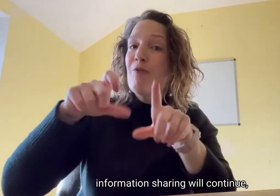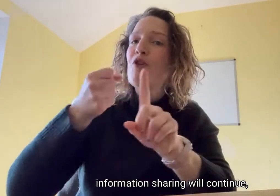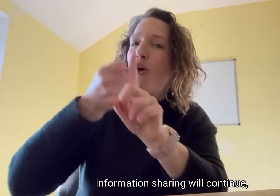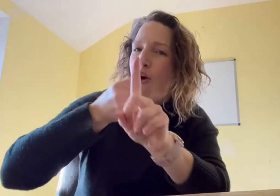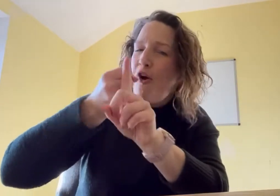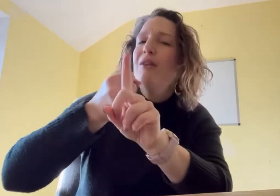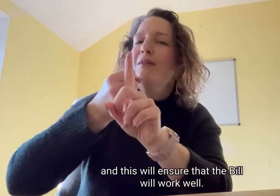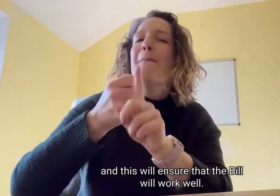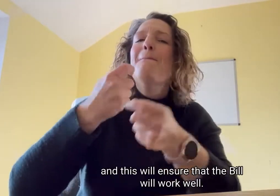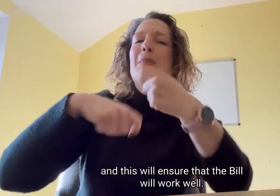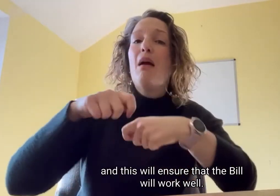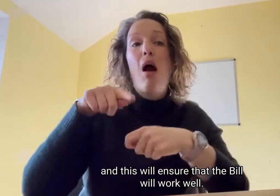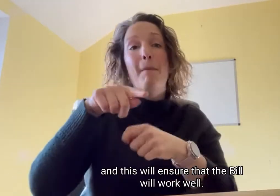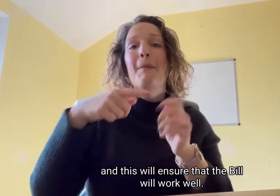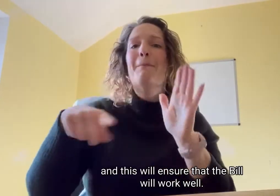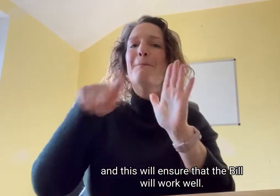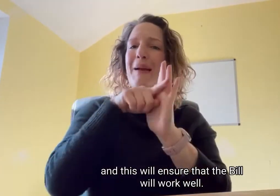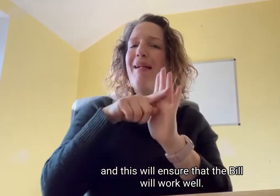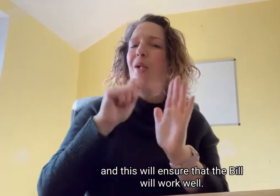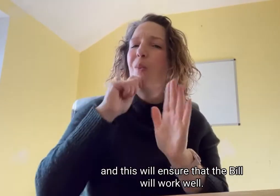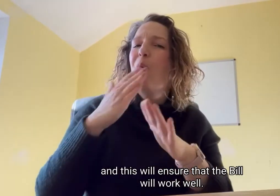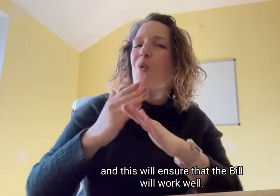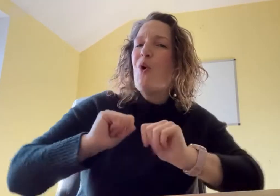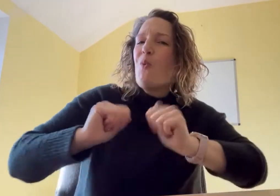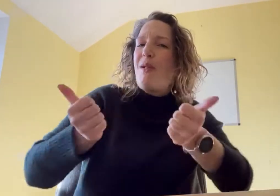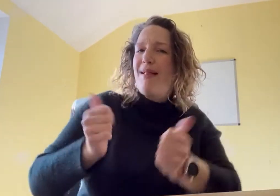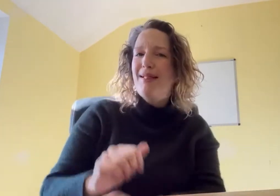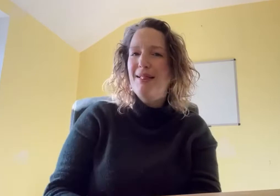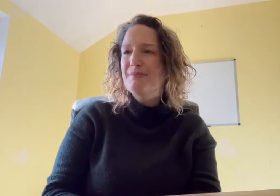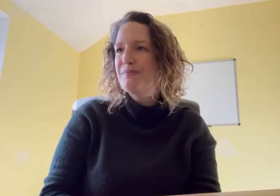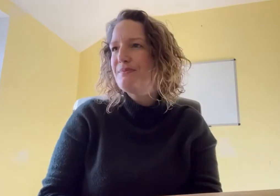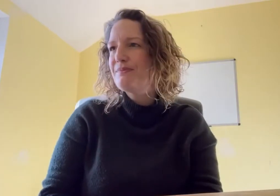continue, and this will ensure that the bill will work well.